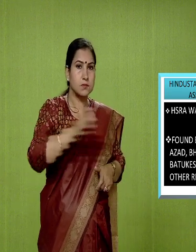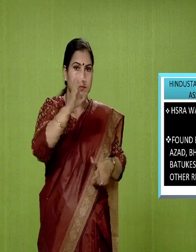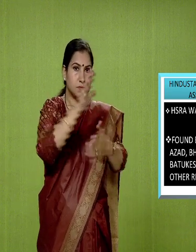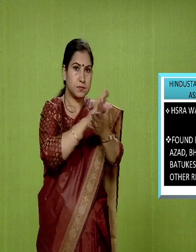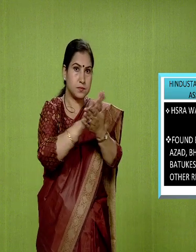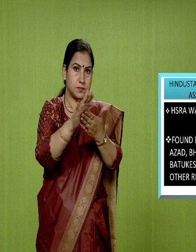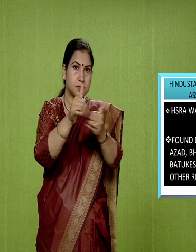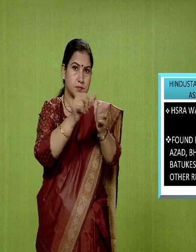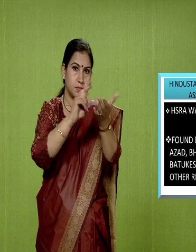Chandrasekhar Azad,